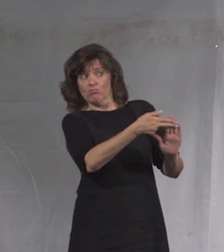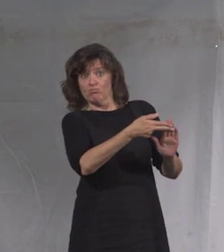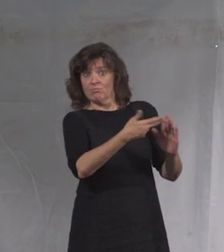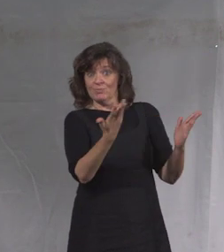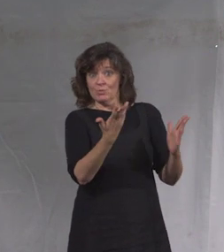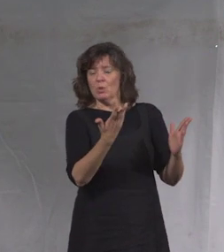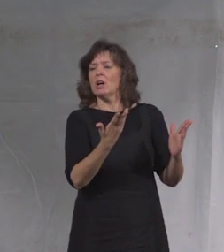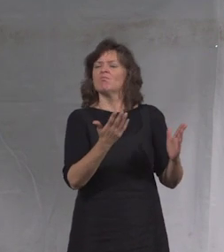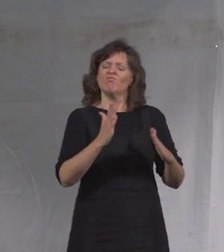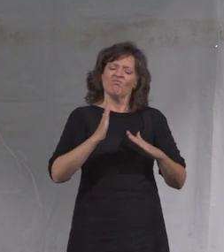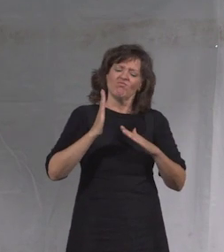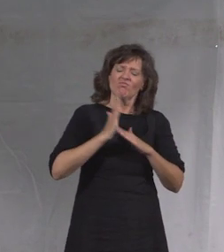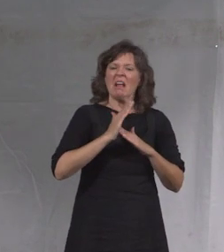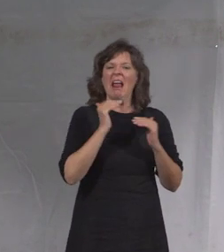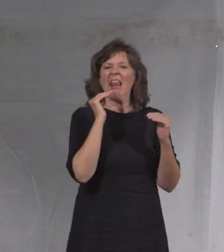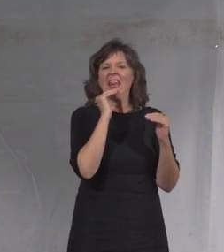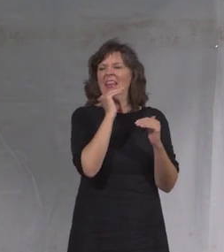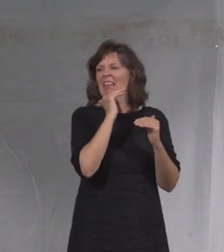which he is.